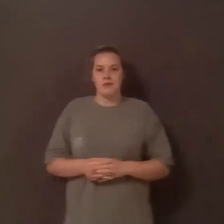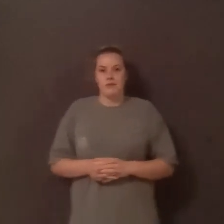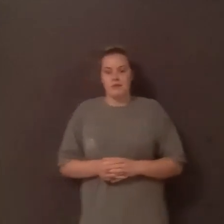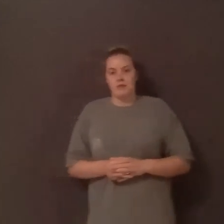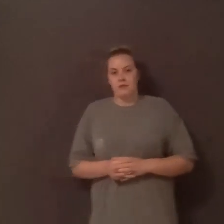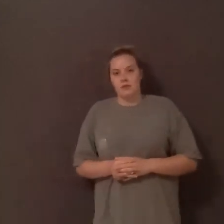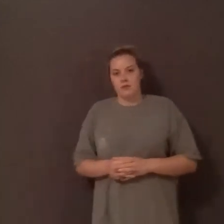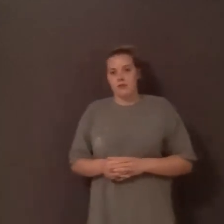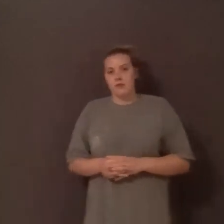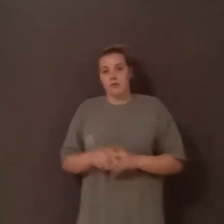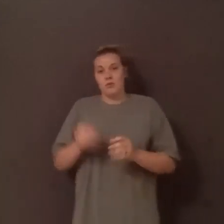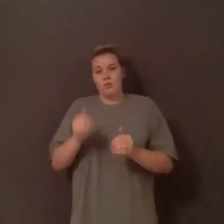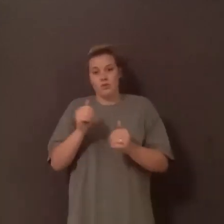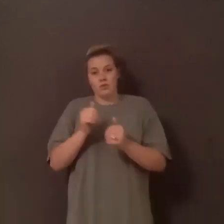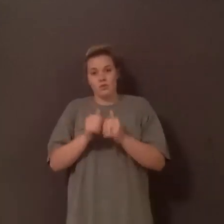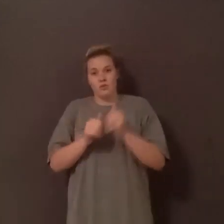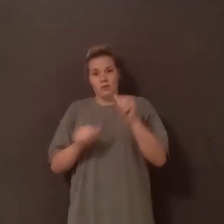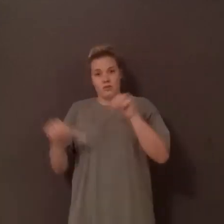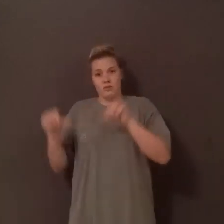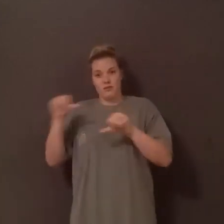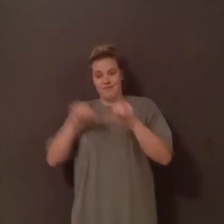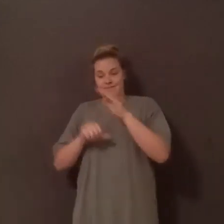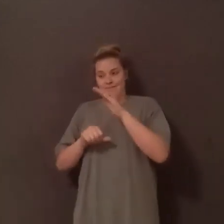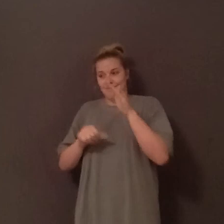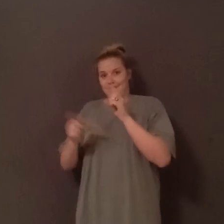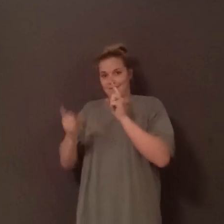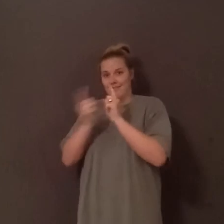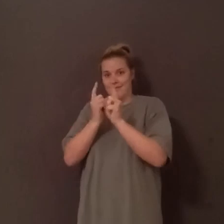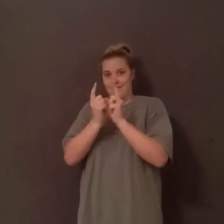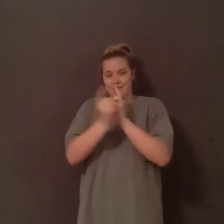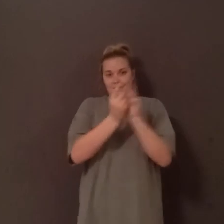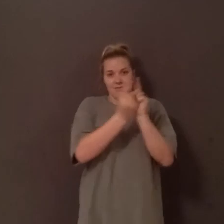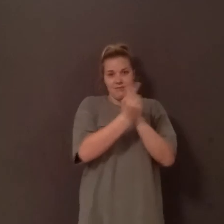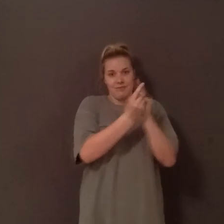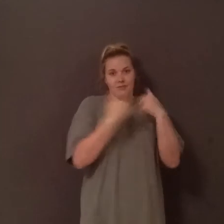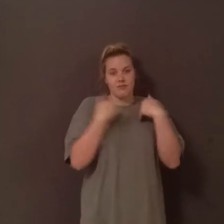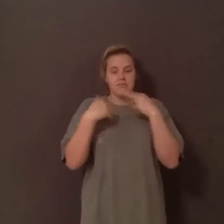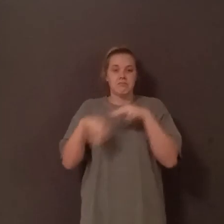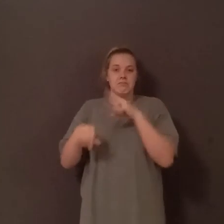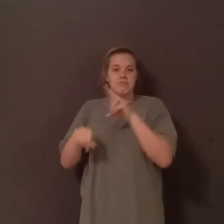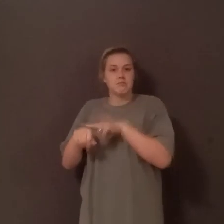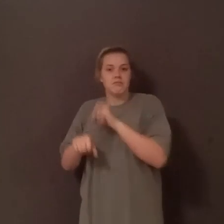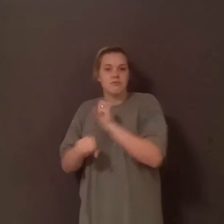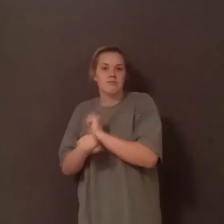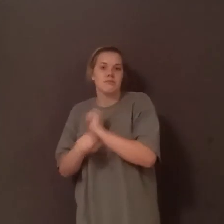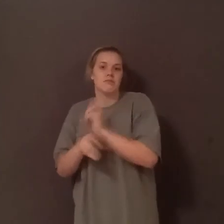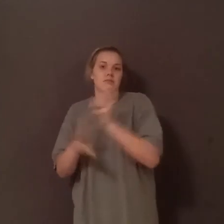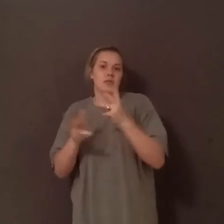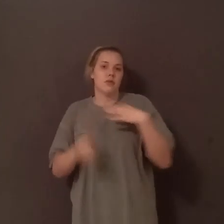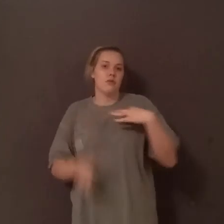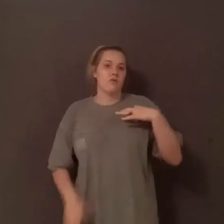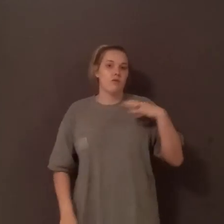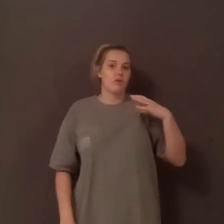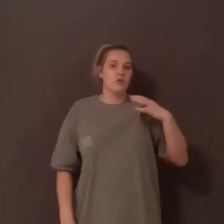Most Scientologists would never meet David Miscavige. They have normal jobs. They might volunteer in the church's bookshops, which they